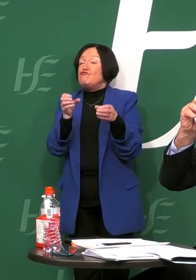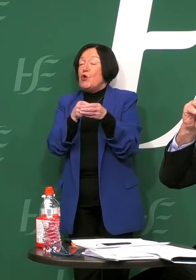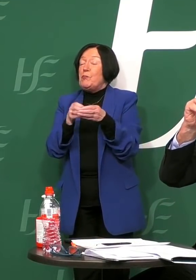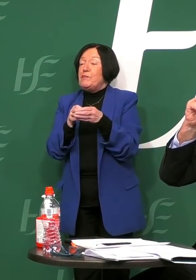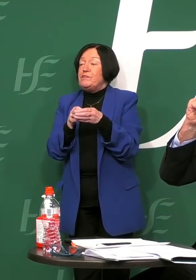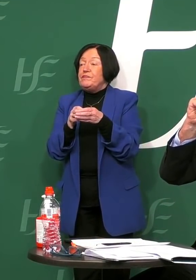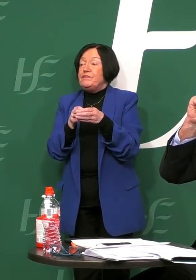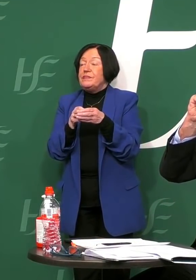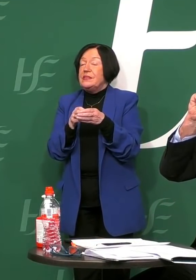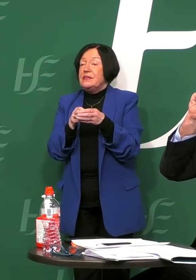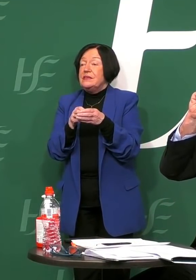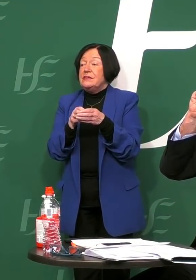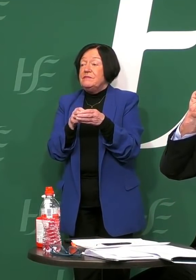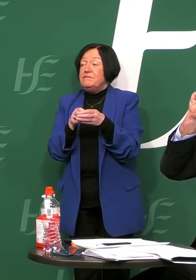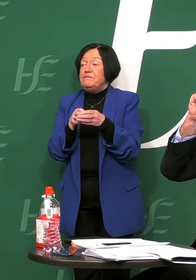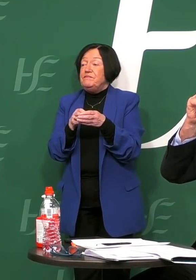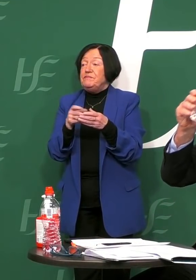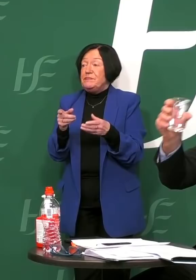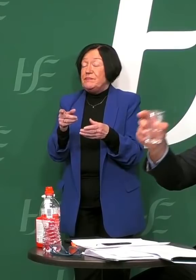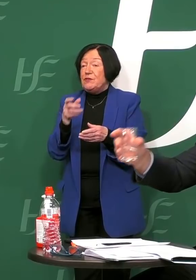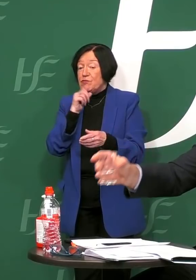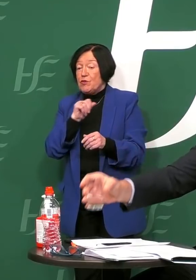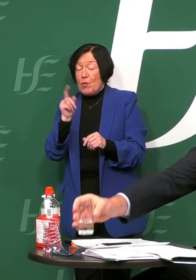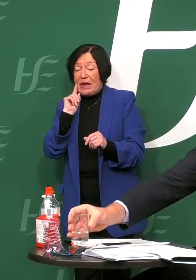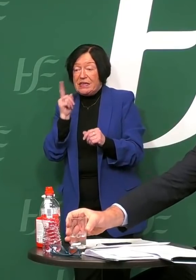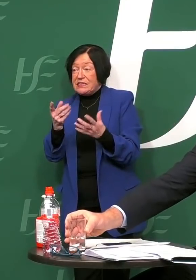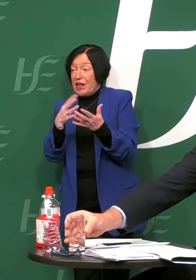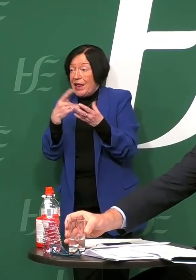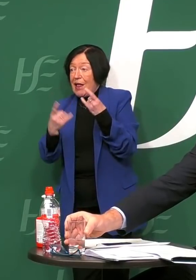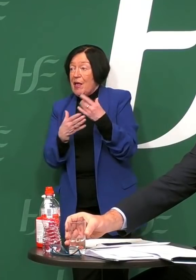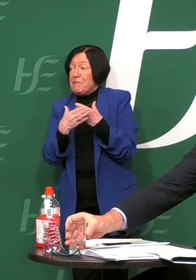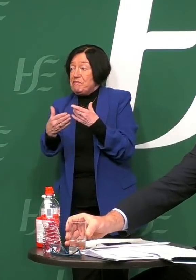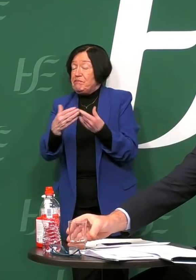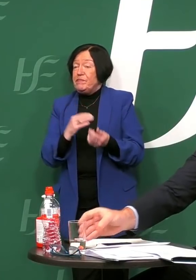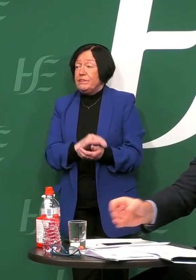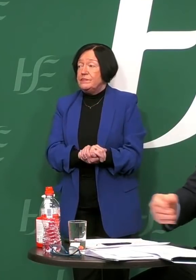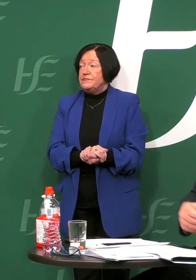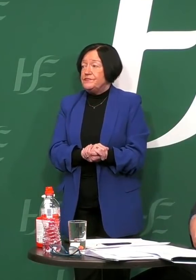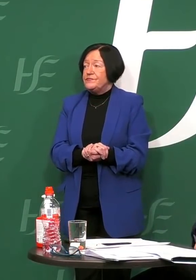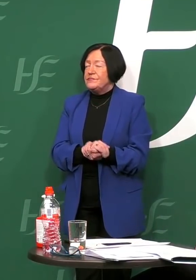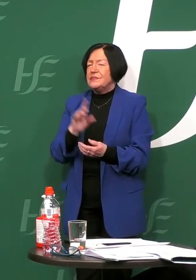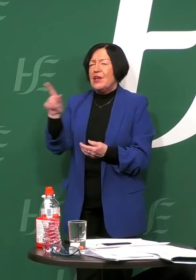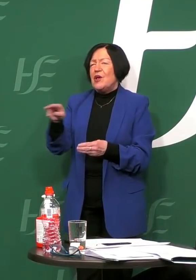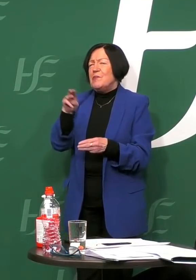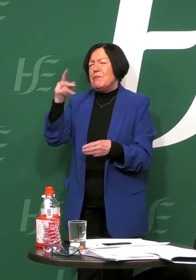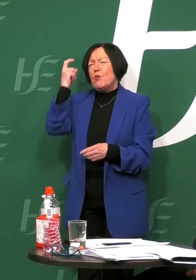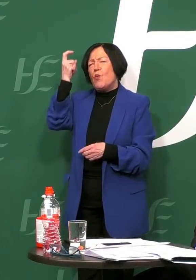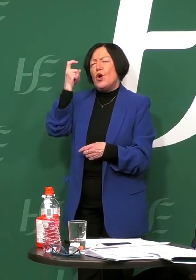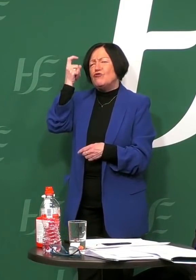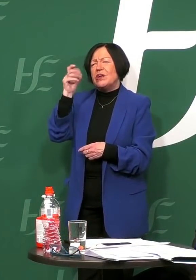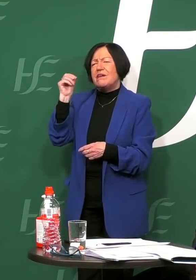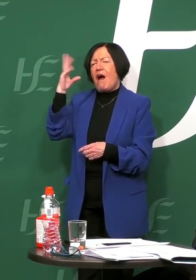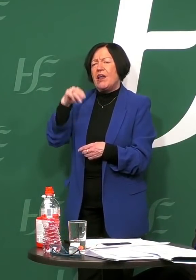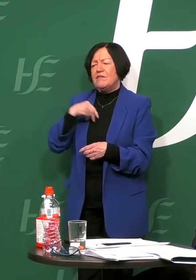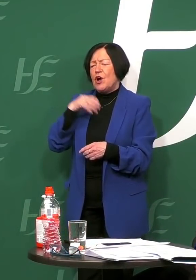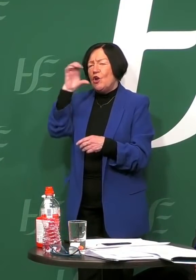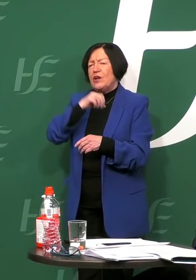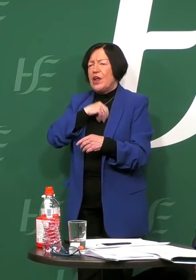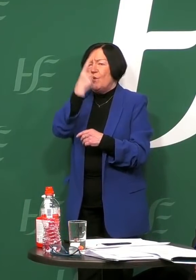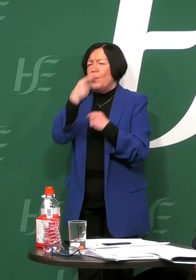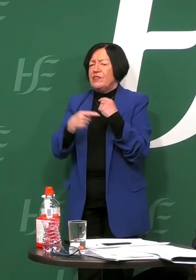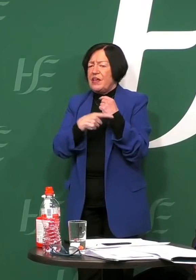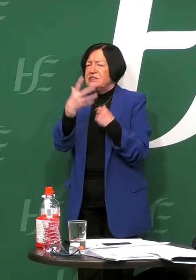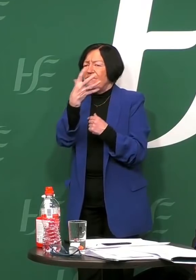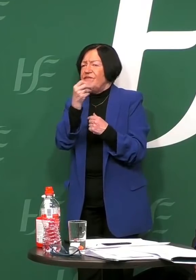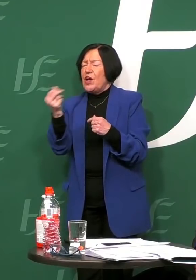and that will presumably be implemented in the very near future. I suppose people will just wonder though, Colin, like if we're looking at 1,500